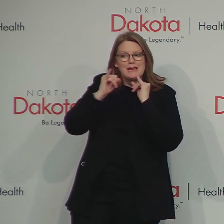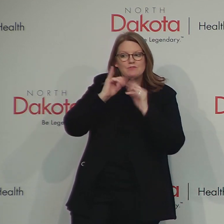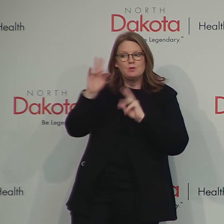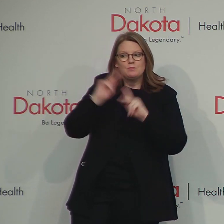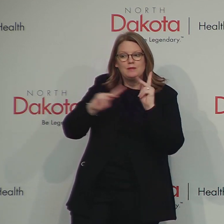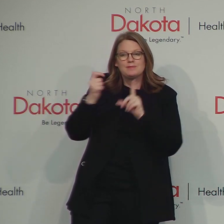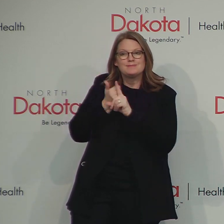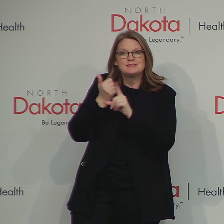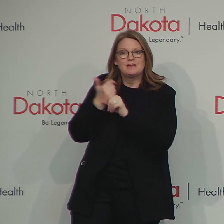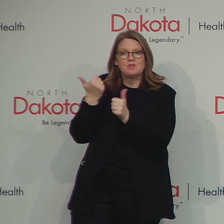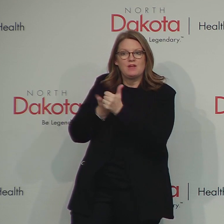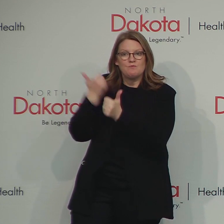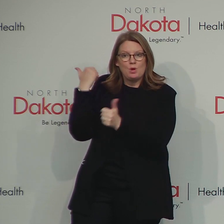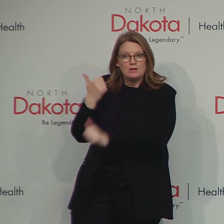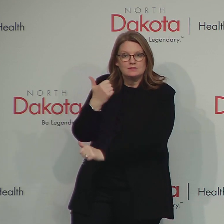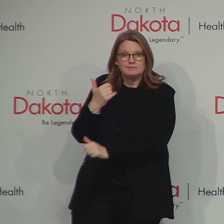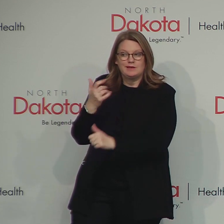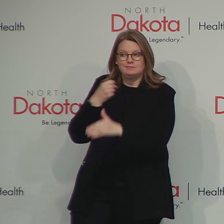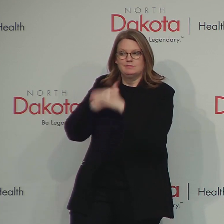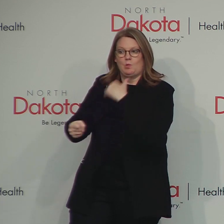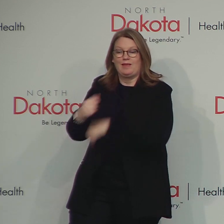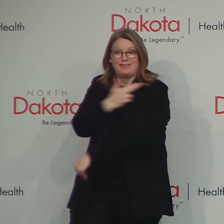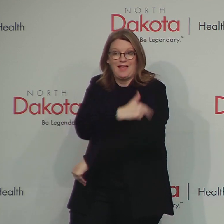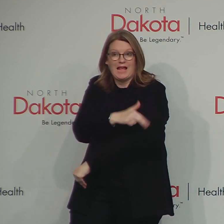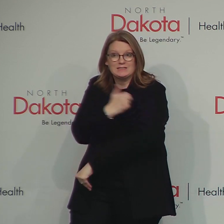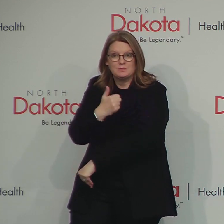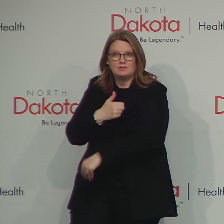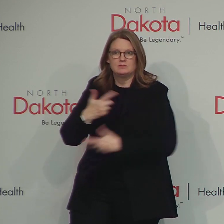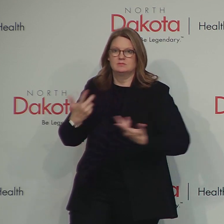avoided hospitalization. I mean, this is a